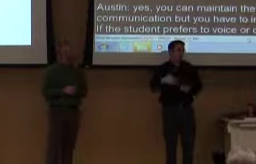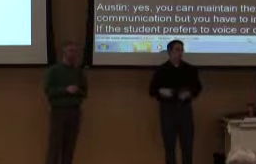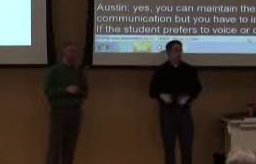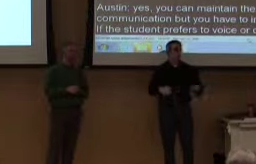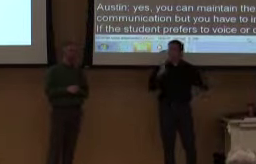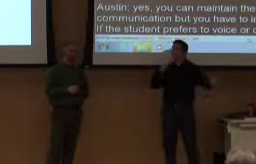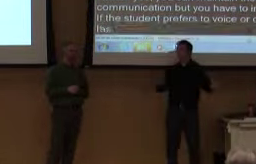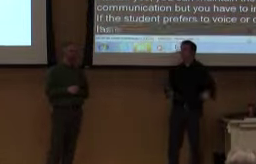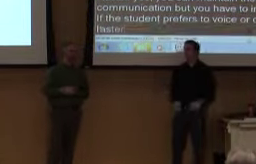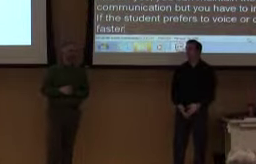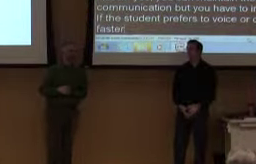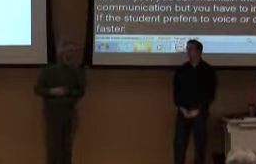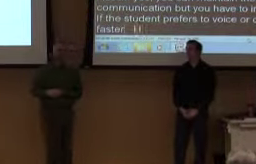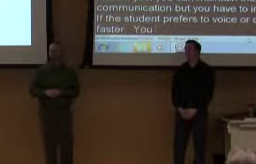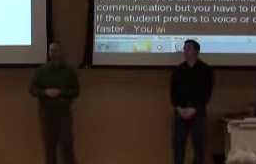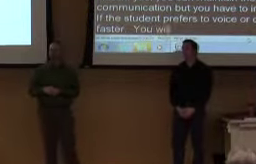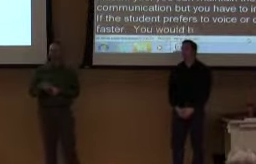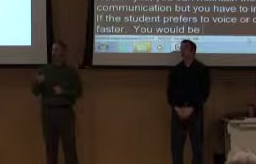Yeah. Thank you.